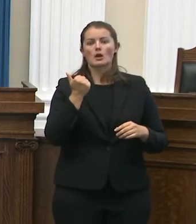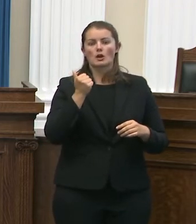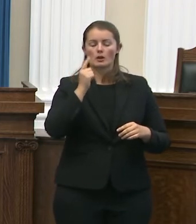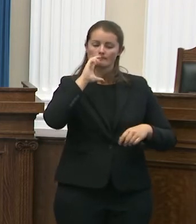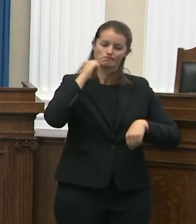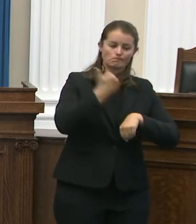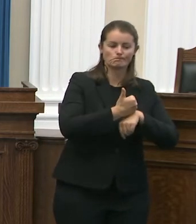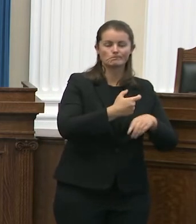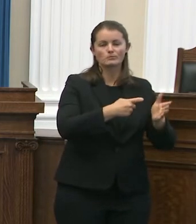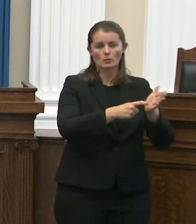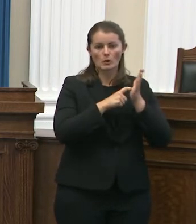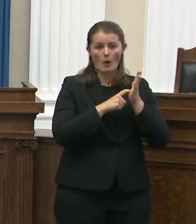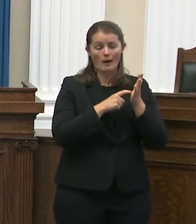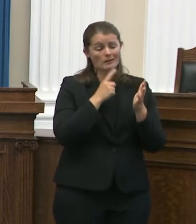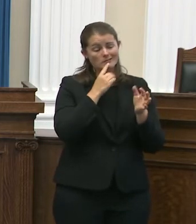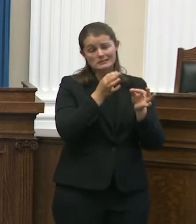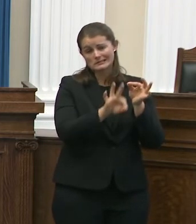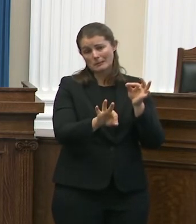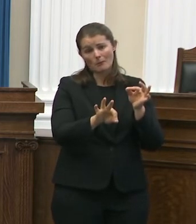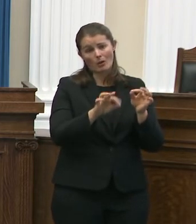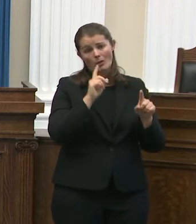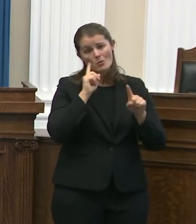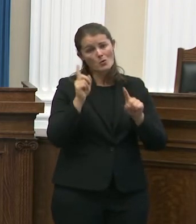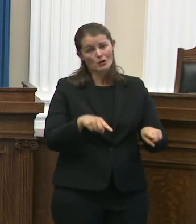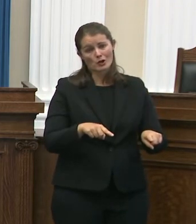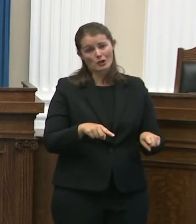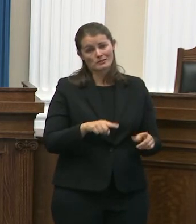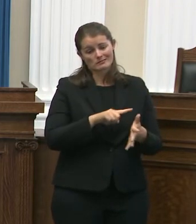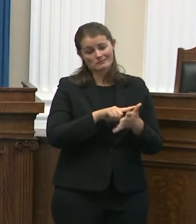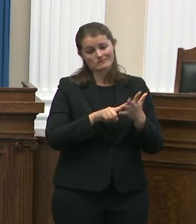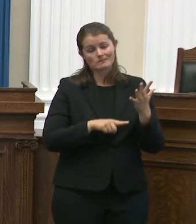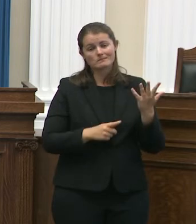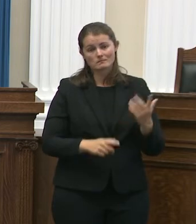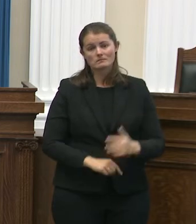these simple regulations that we put forward.